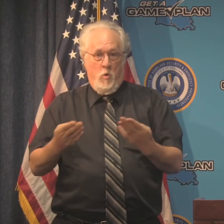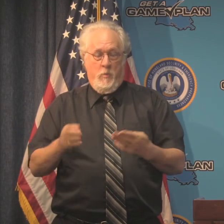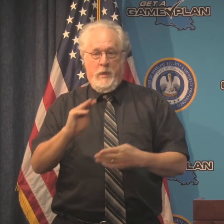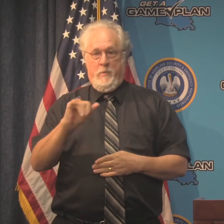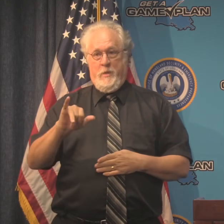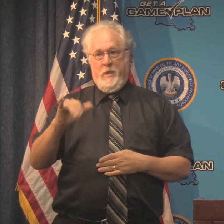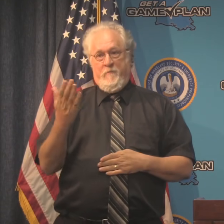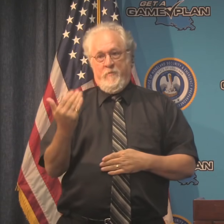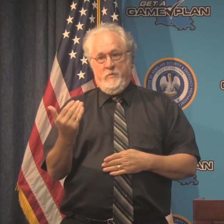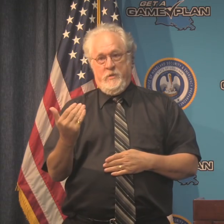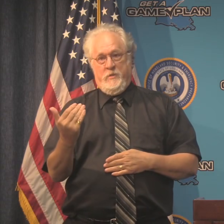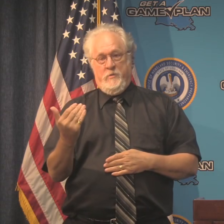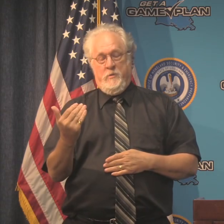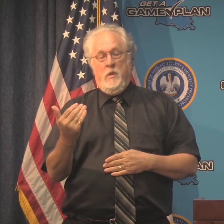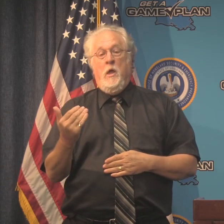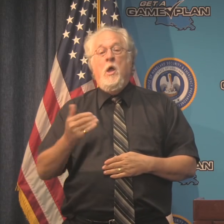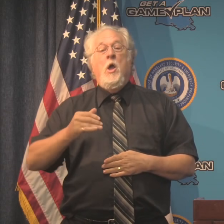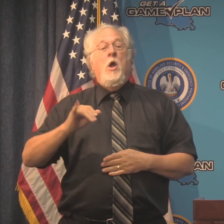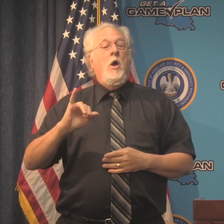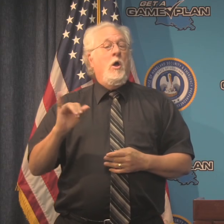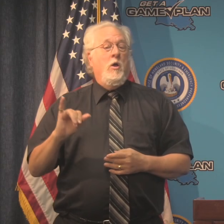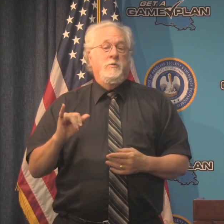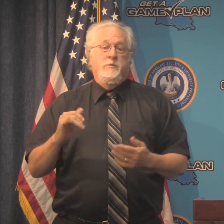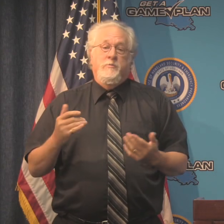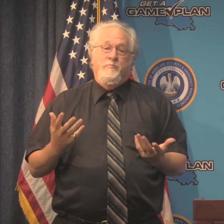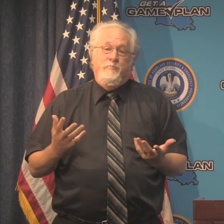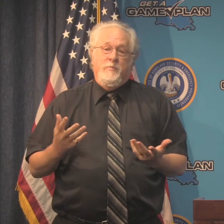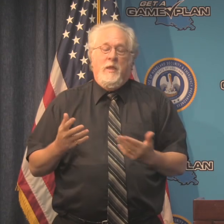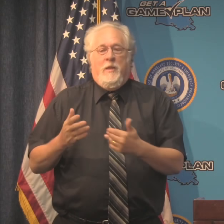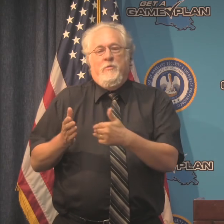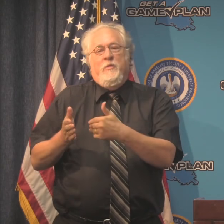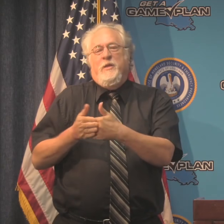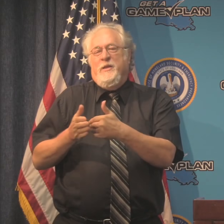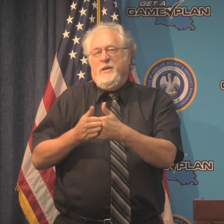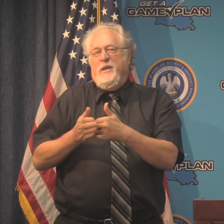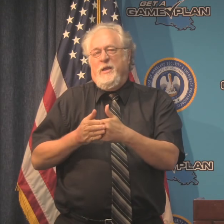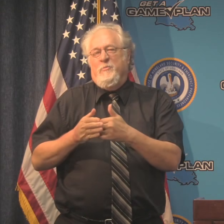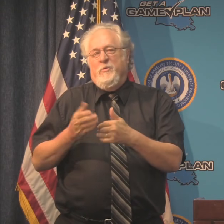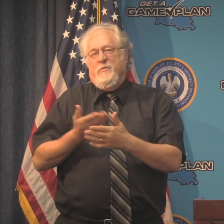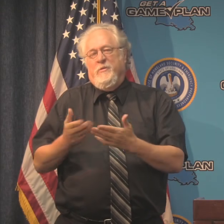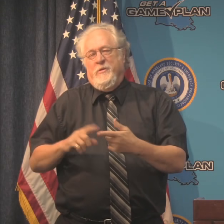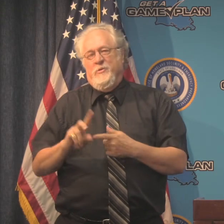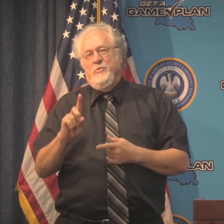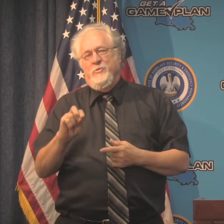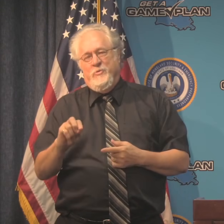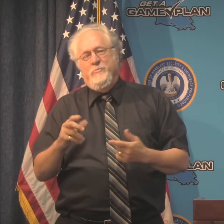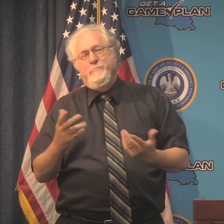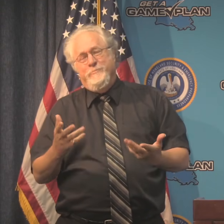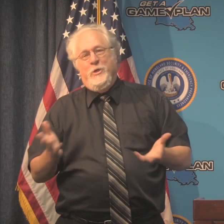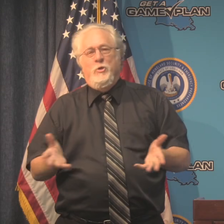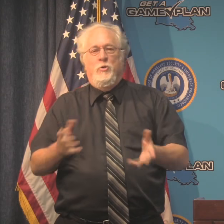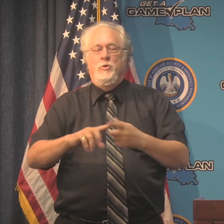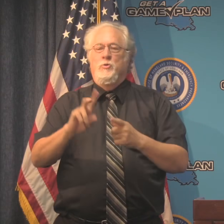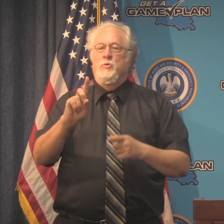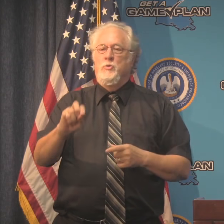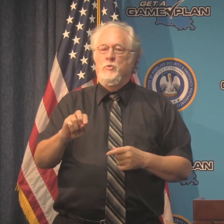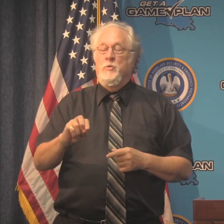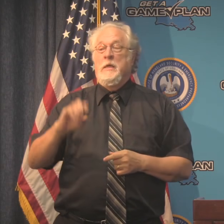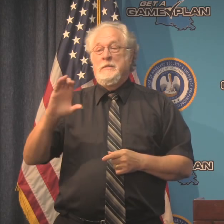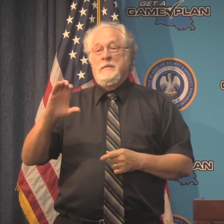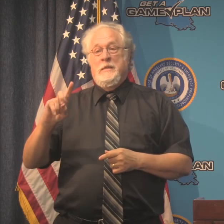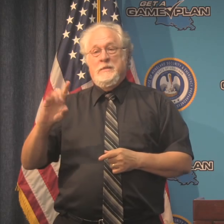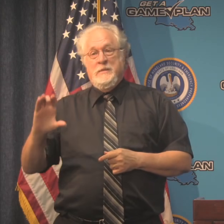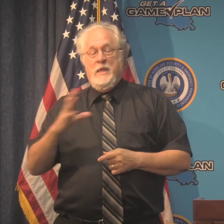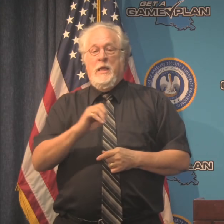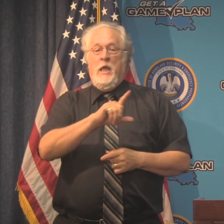May the 15th. It's also just kind of the neighborly thing to do, and so we're encouraging you to do that. Both the CDC and